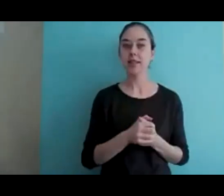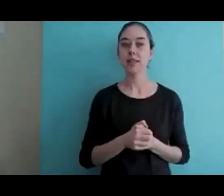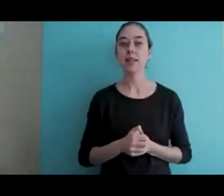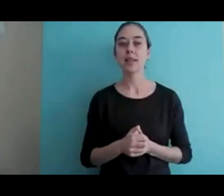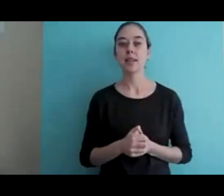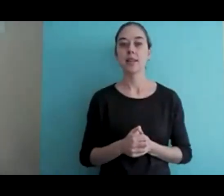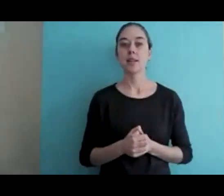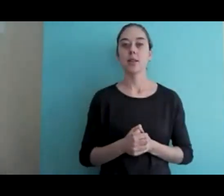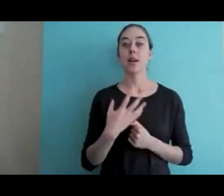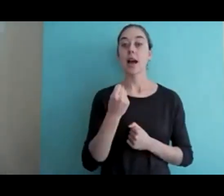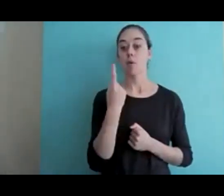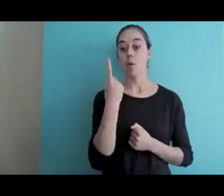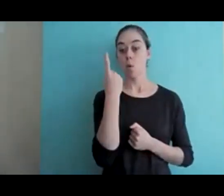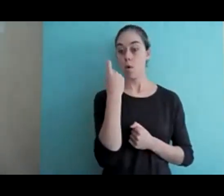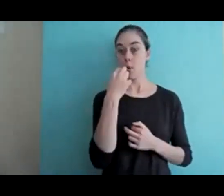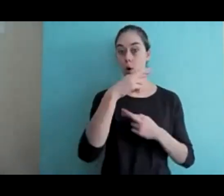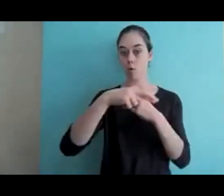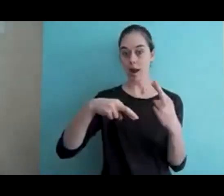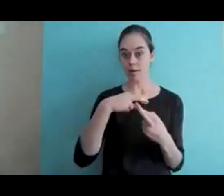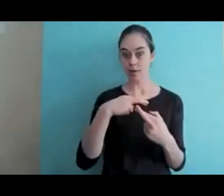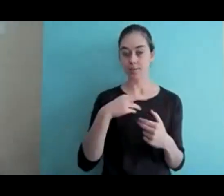We've got one round left coming up.